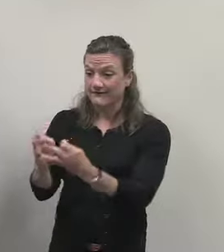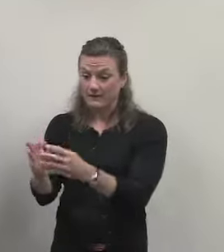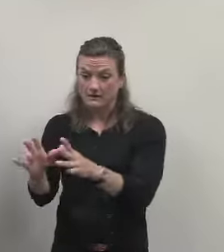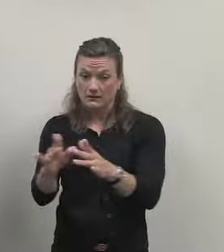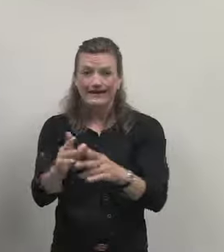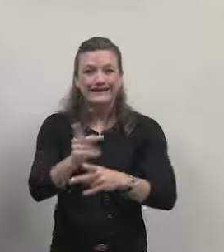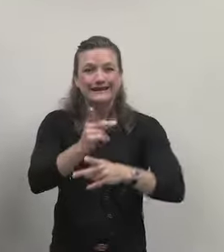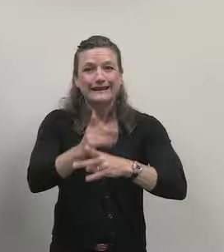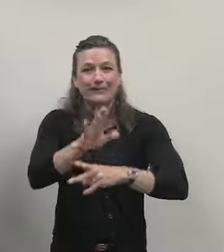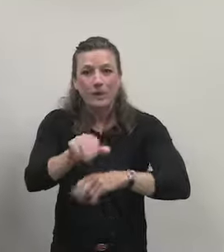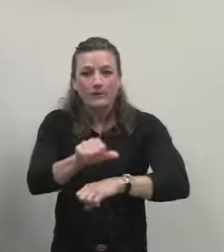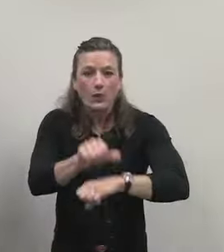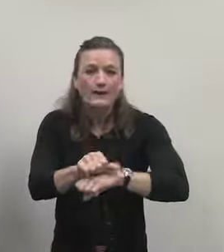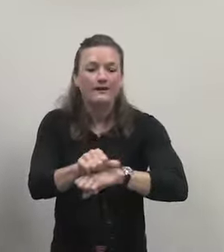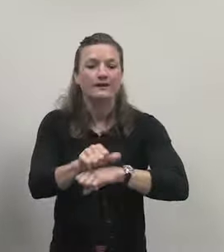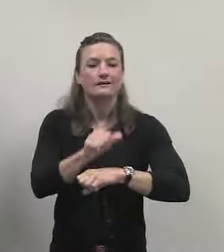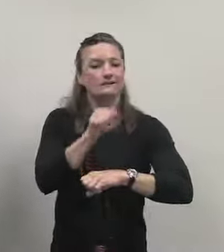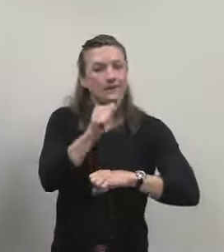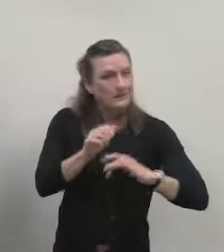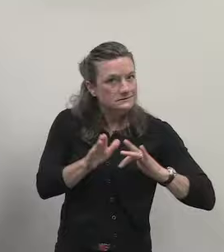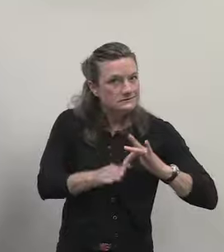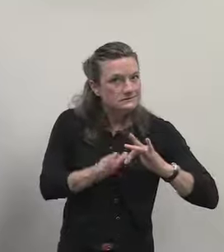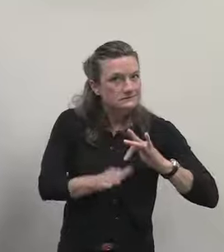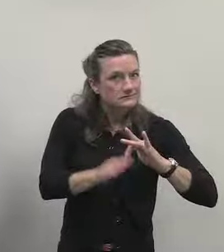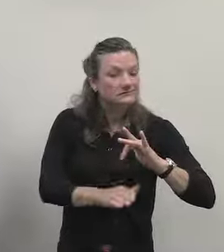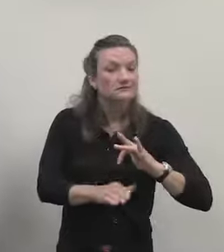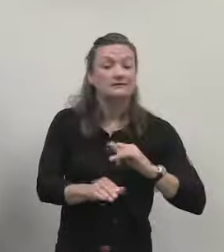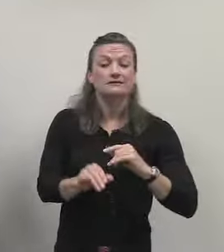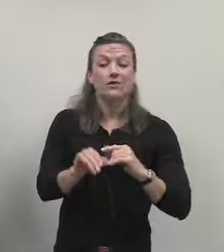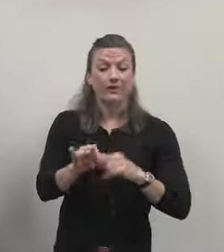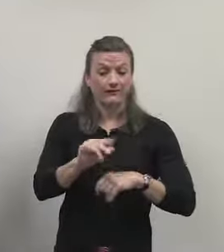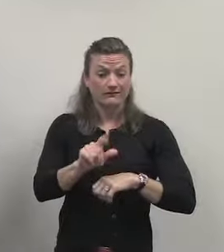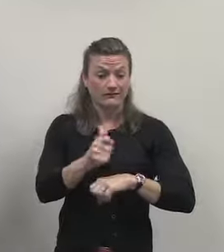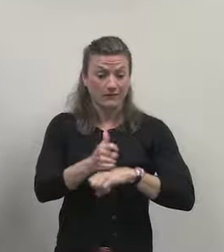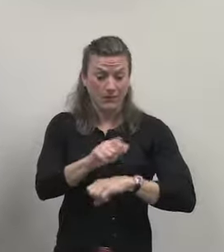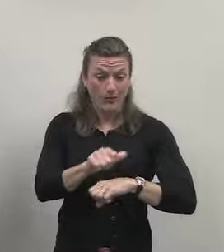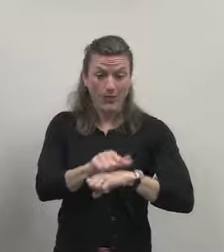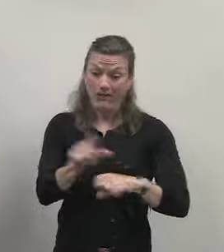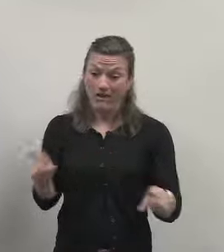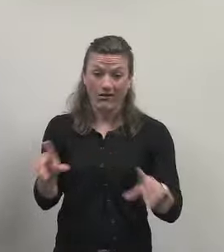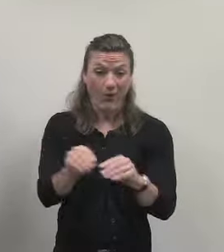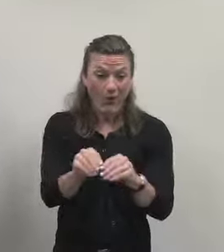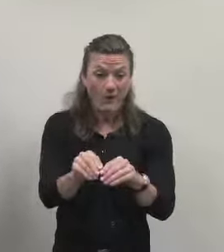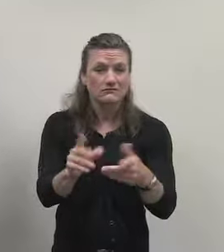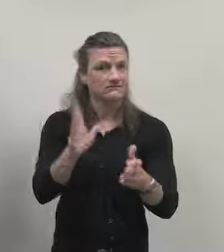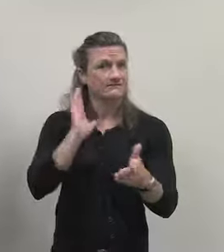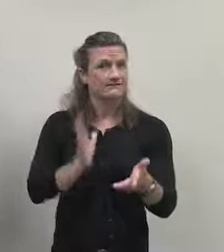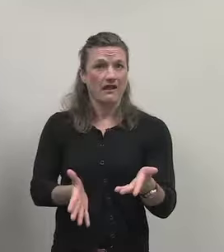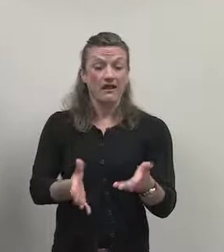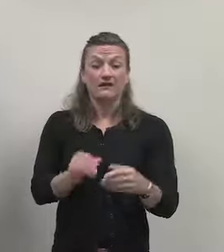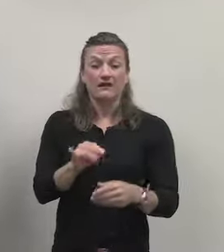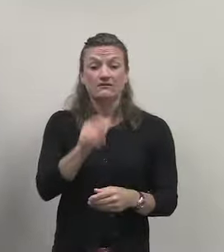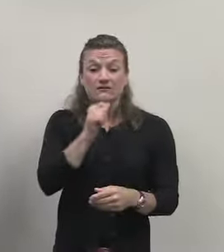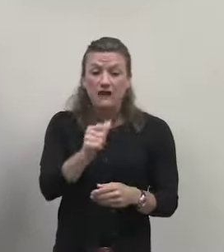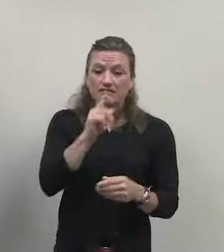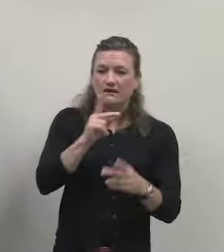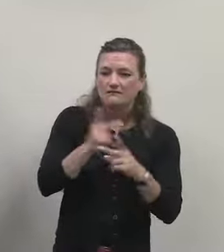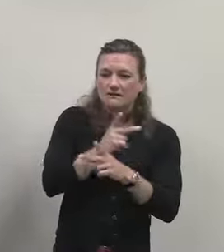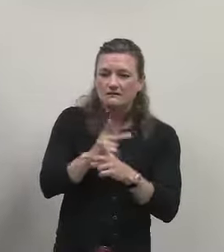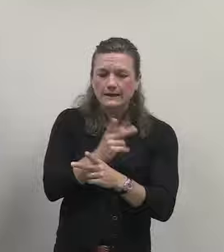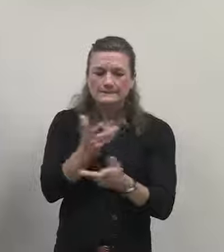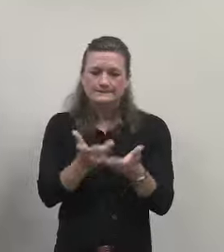up with the appointments that were made. And if the appointments were made, that's great. If the appointments were not made, they figure out different